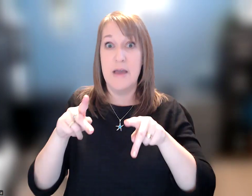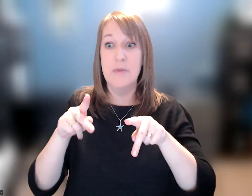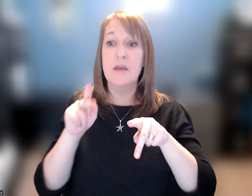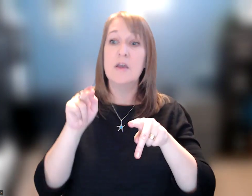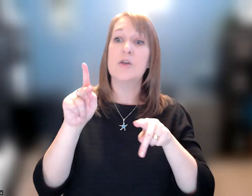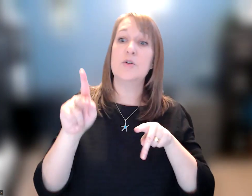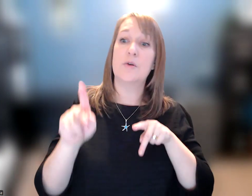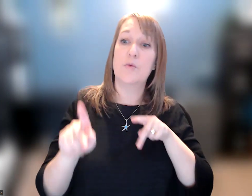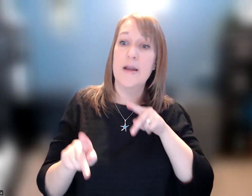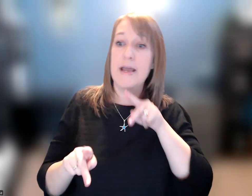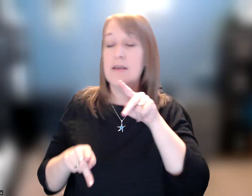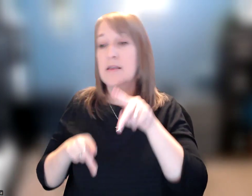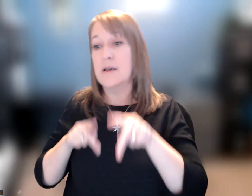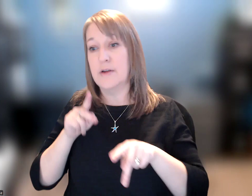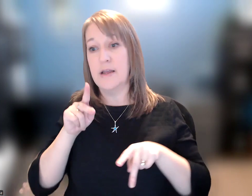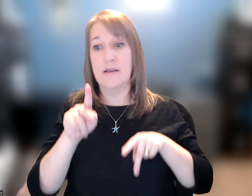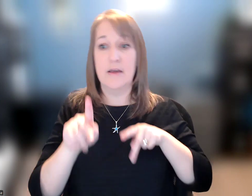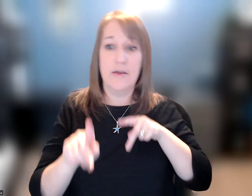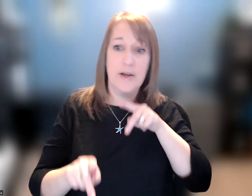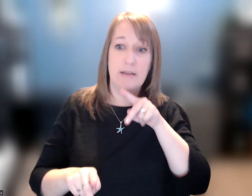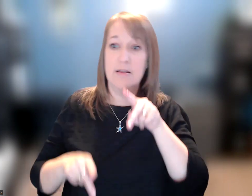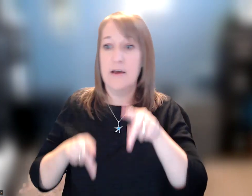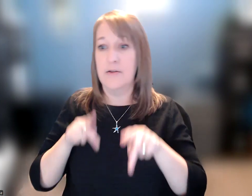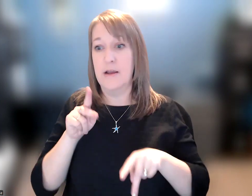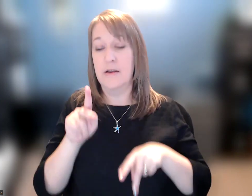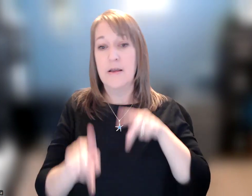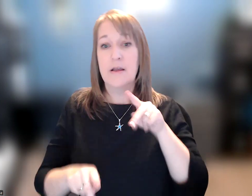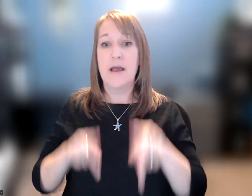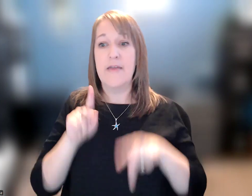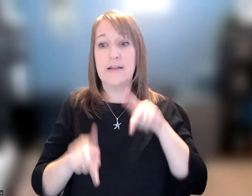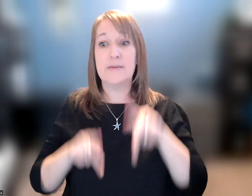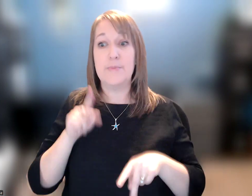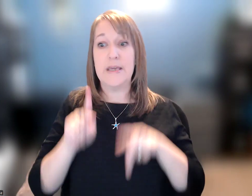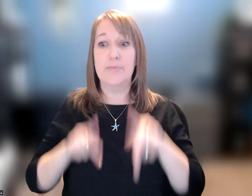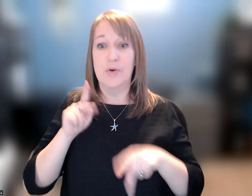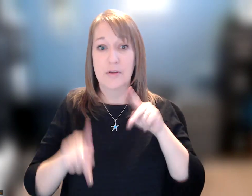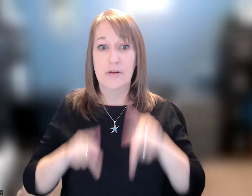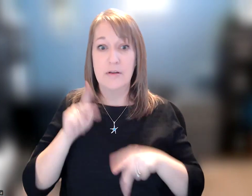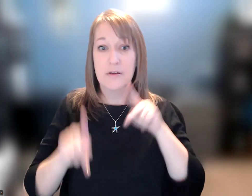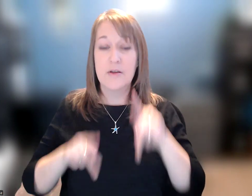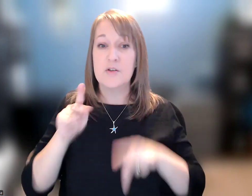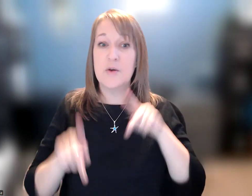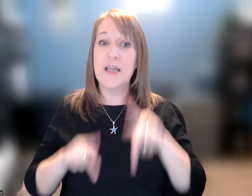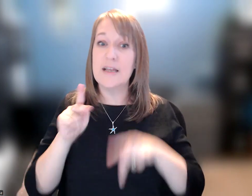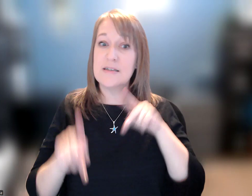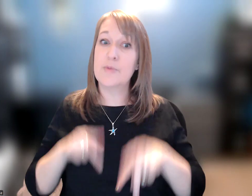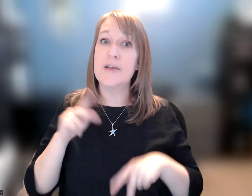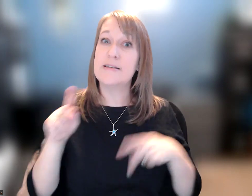time. You do the one hand, then the other hand, then the other hand, then the other hand. And that's people. So again, that's not a place that